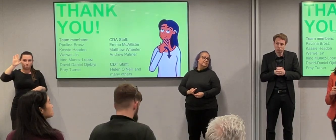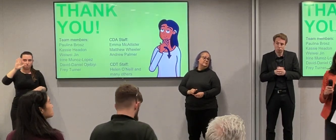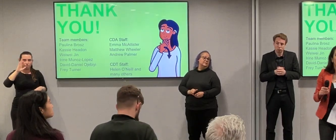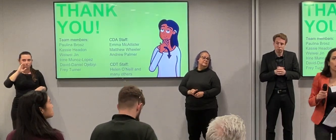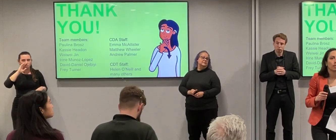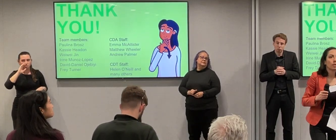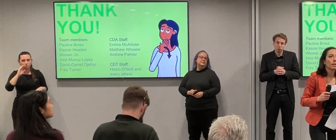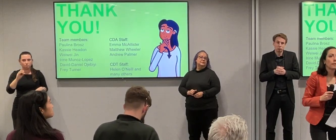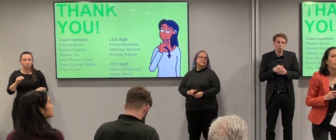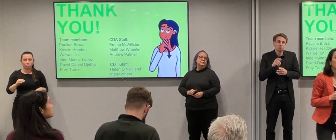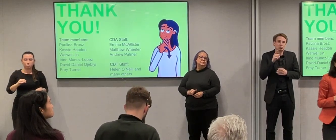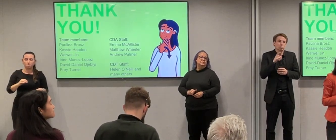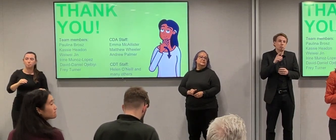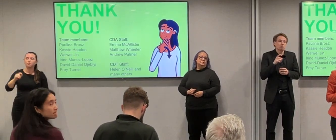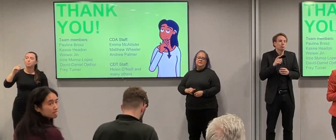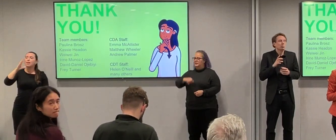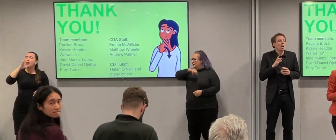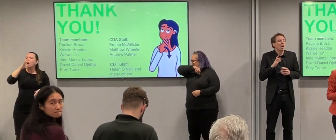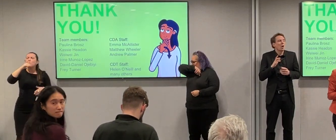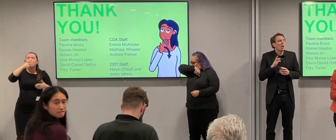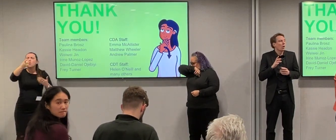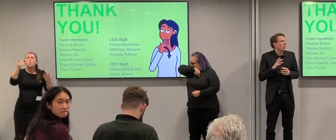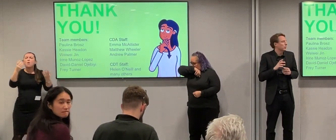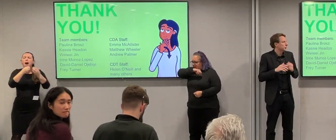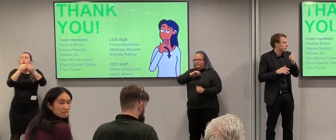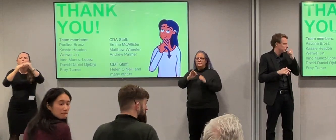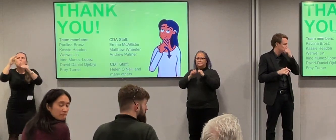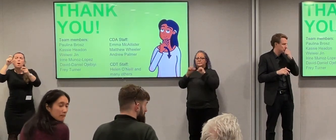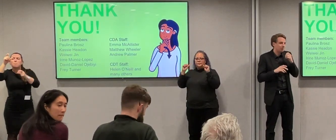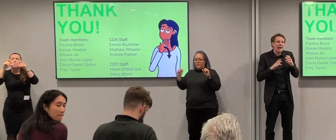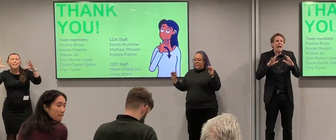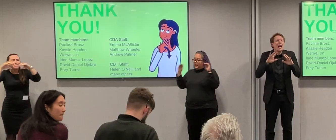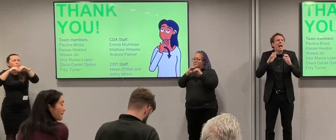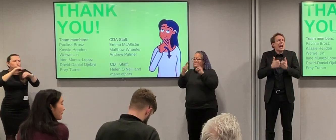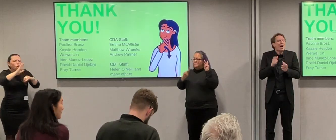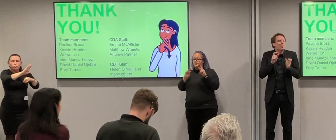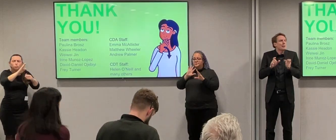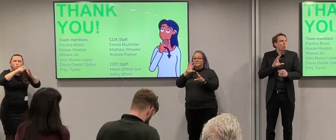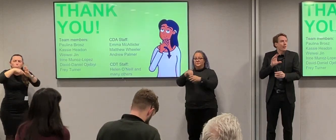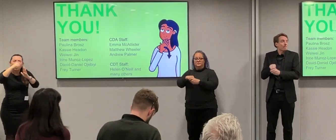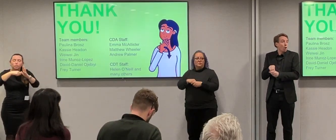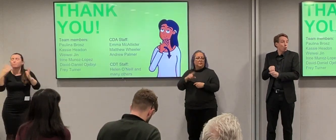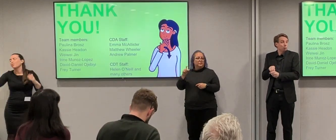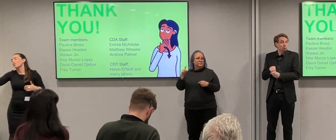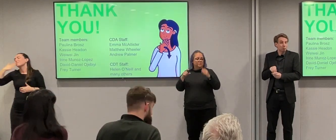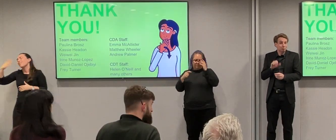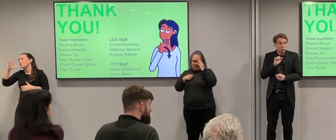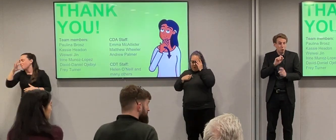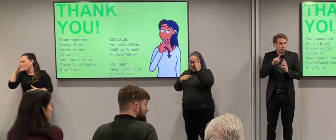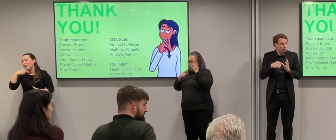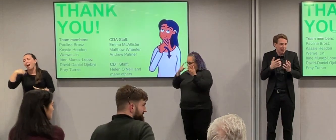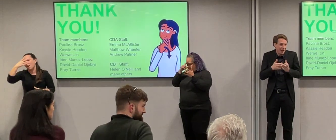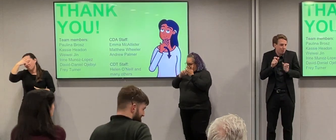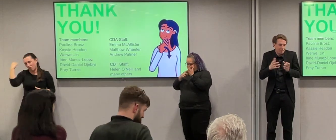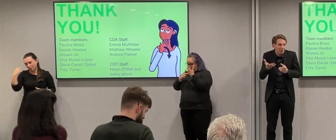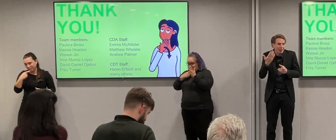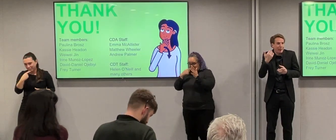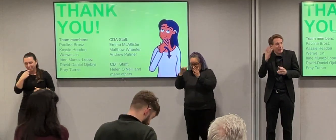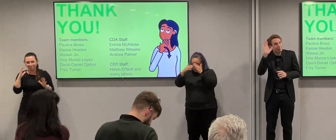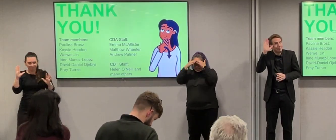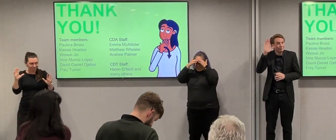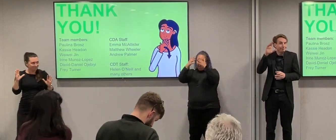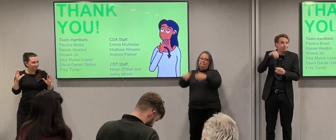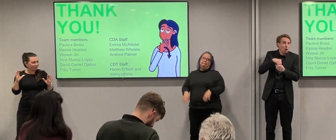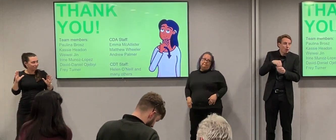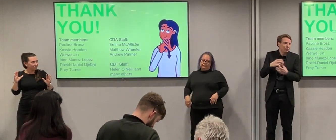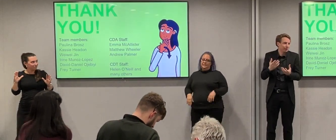I can just shout. How do more people get involved with your project? Thank you, because I meant to mention that. First of all, I pointed